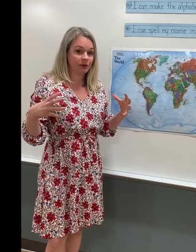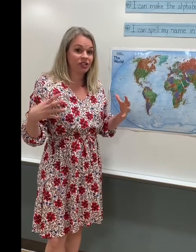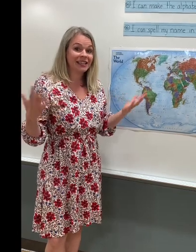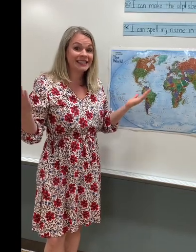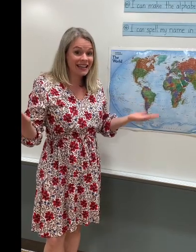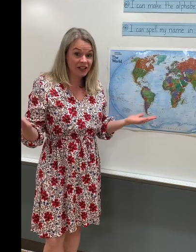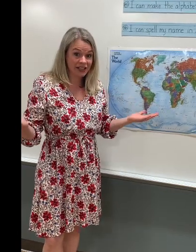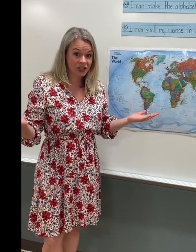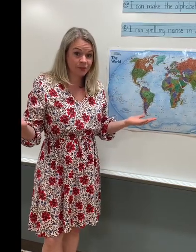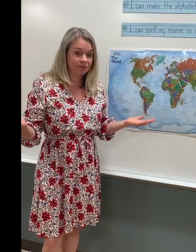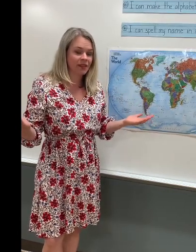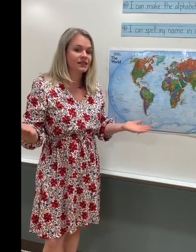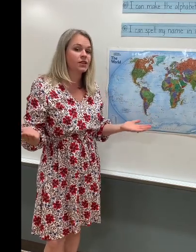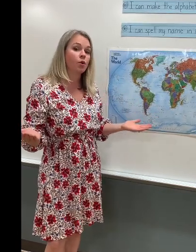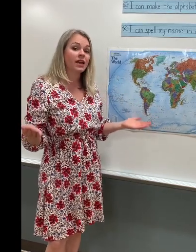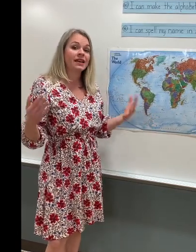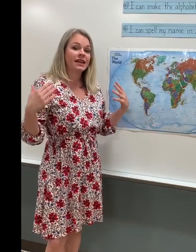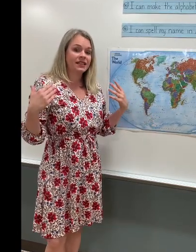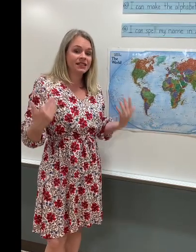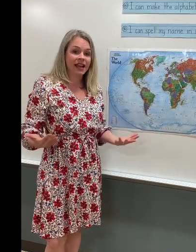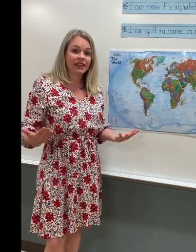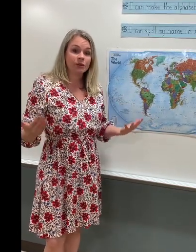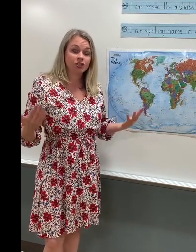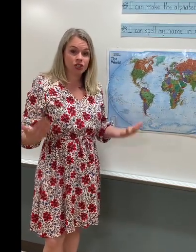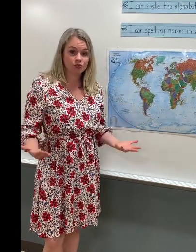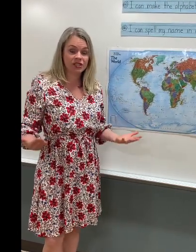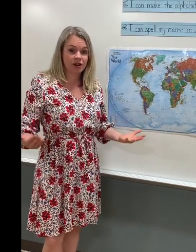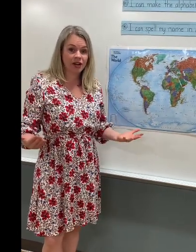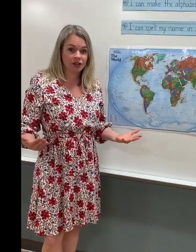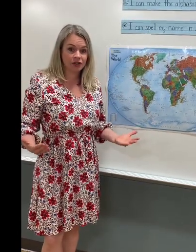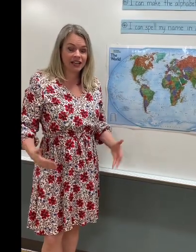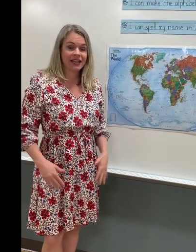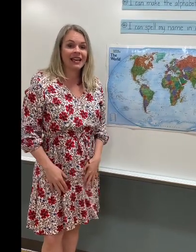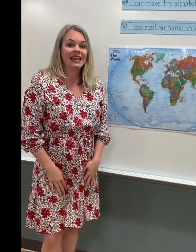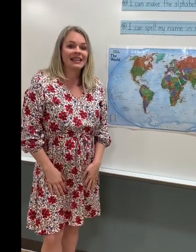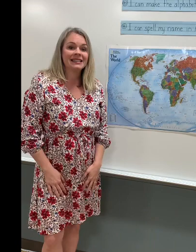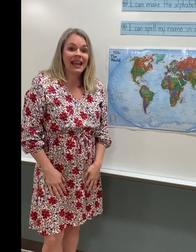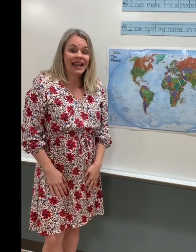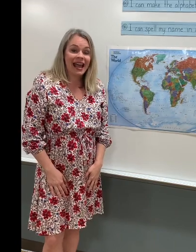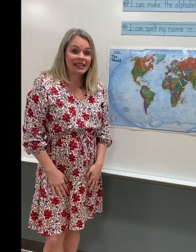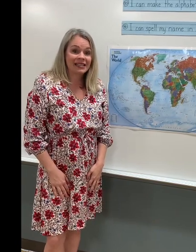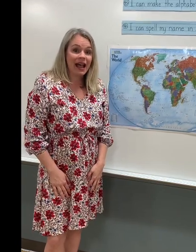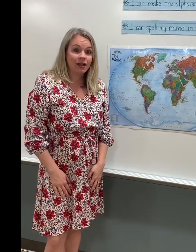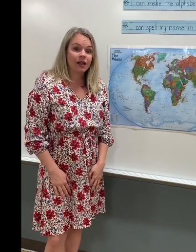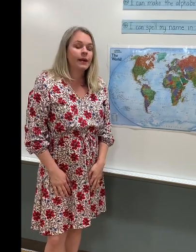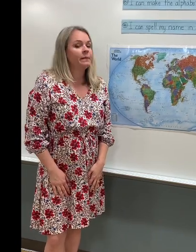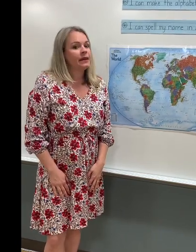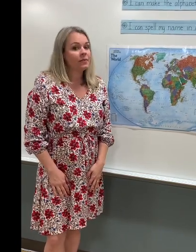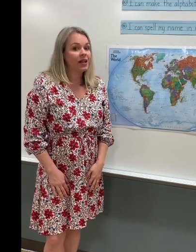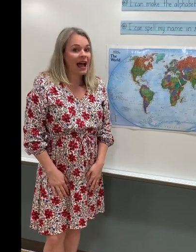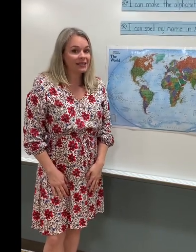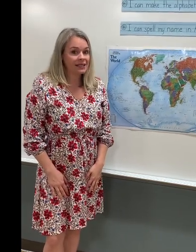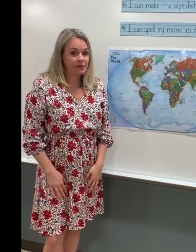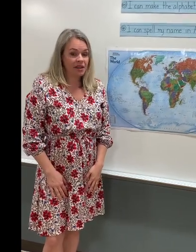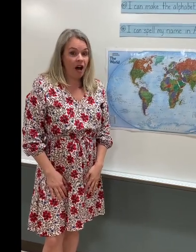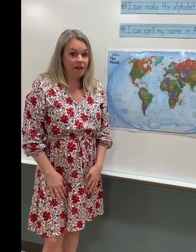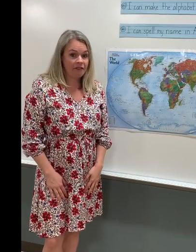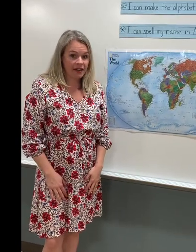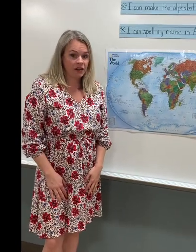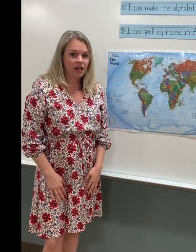is English. And so the sign language used in our country is ASL. People ask me often,